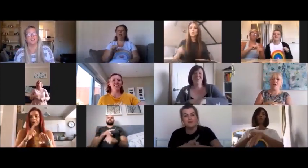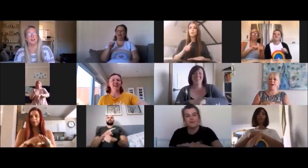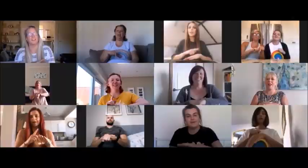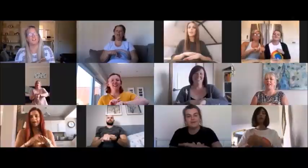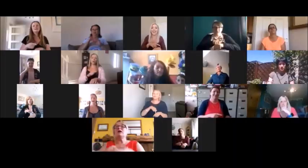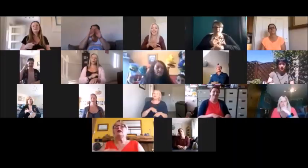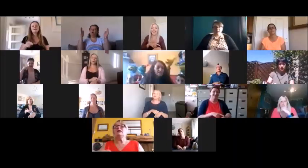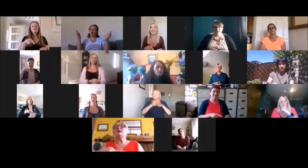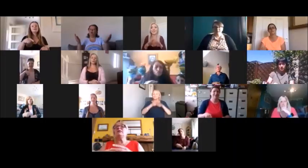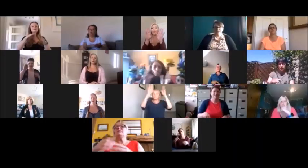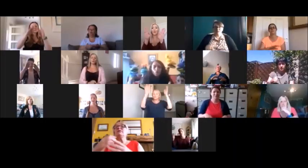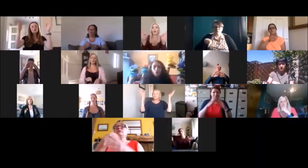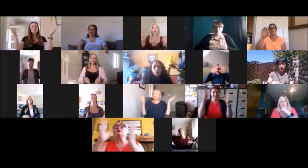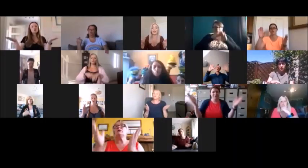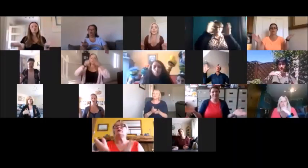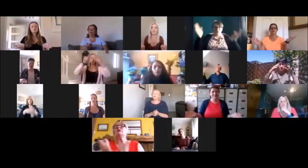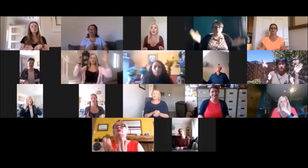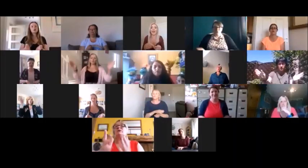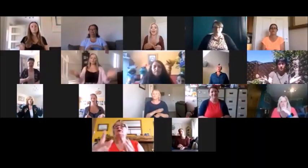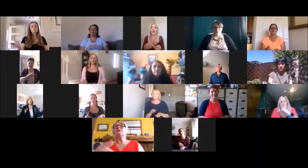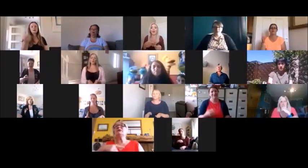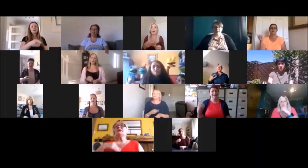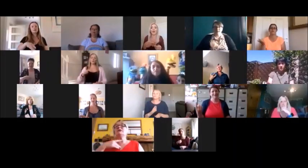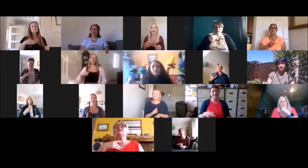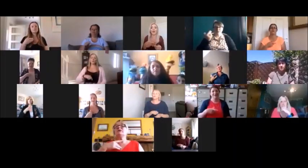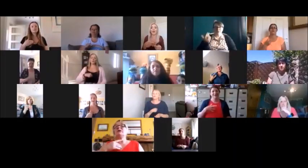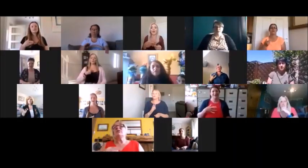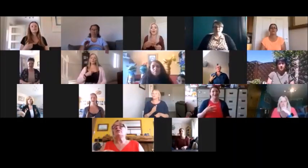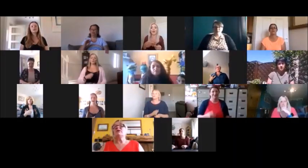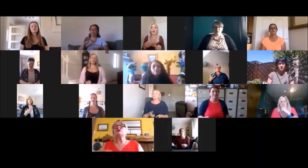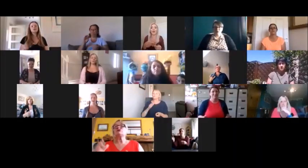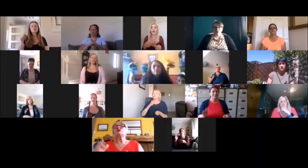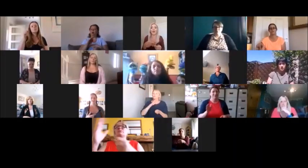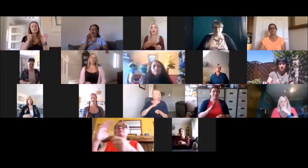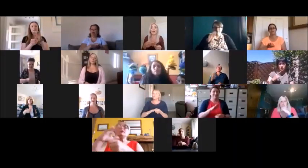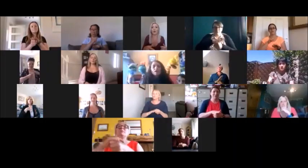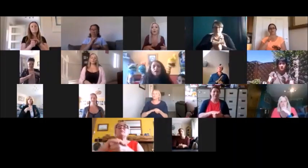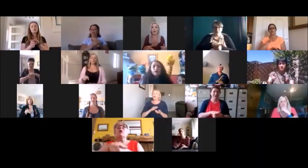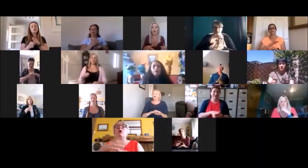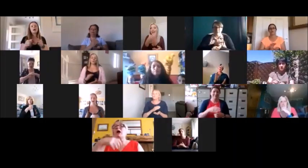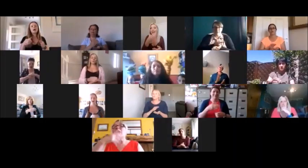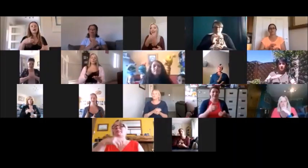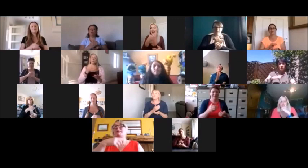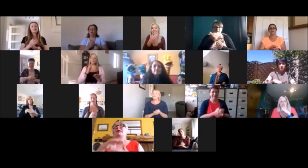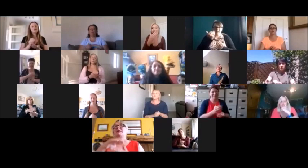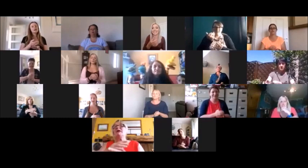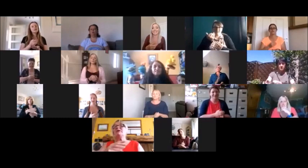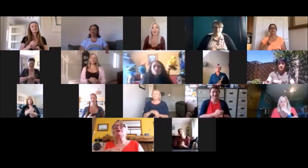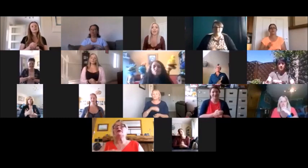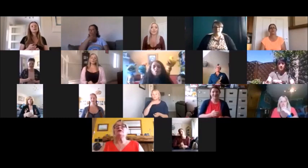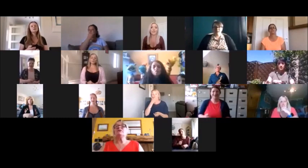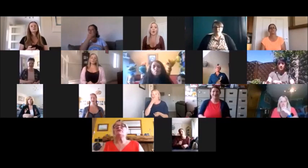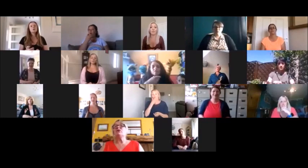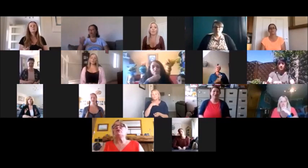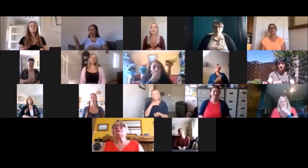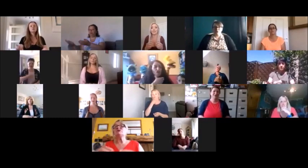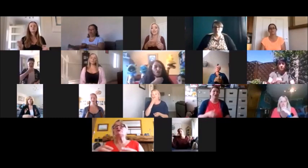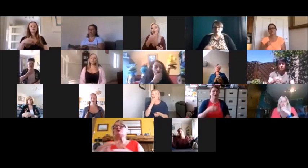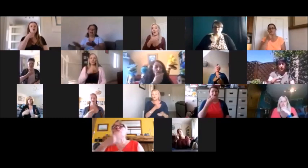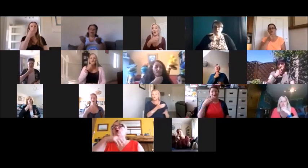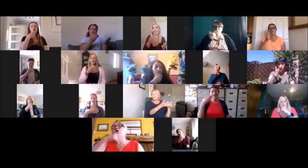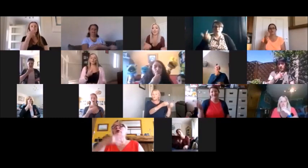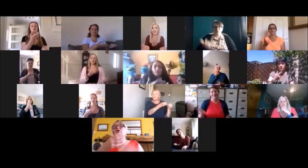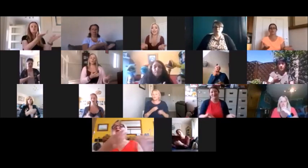all the while. In this world where we live, there should be more happiness. So